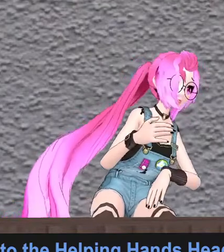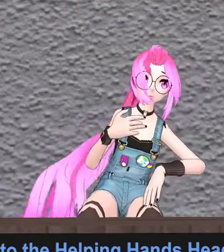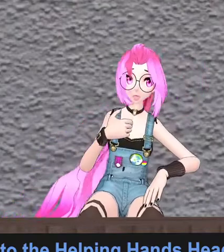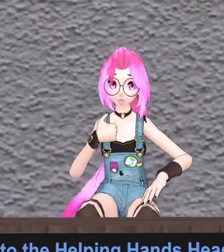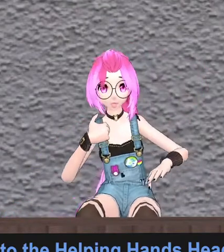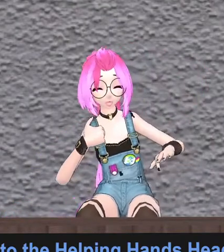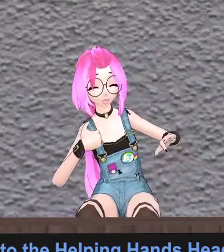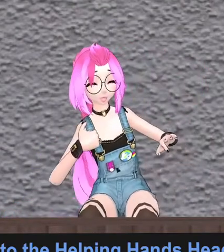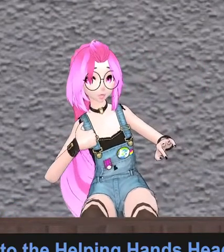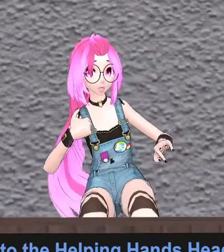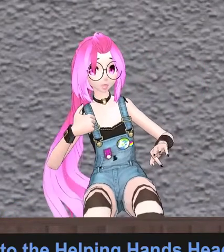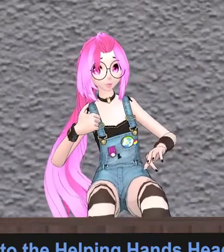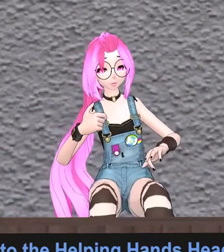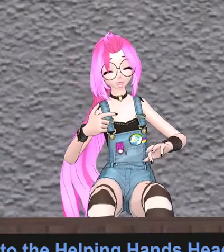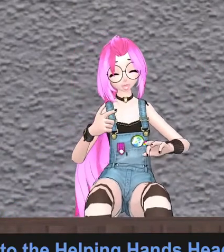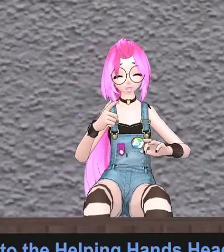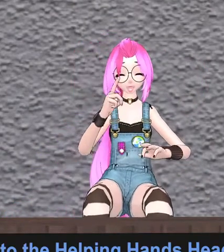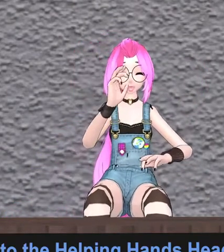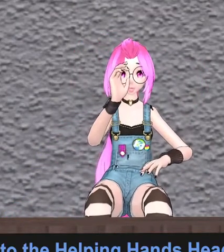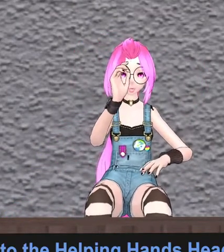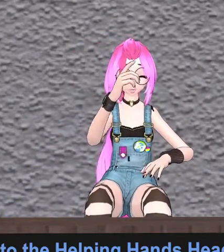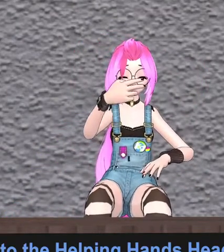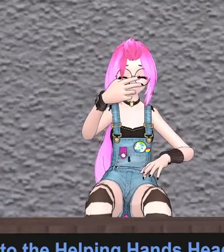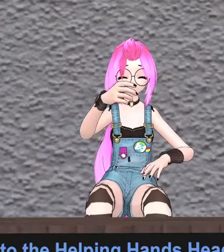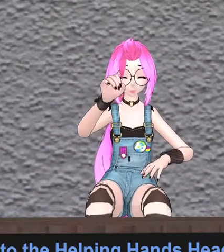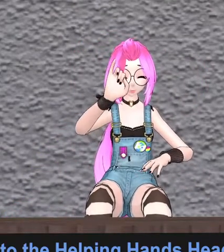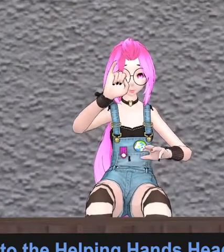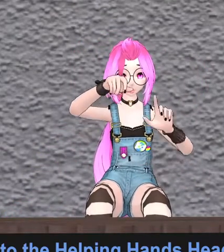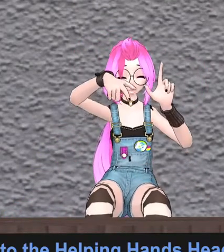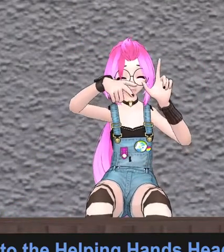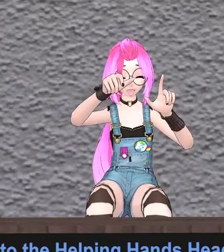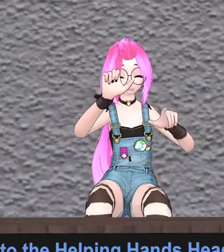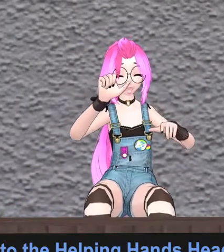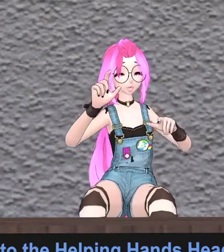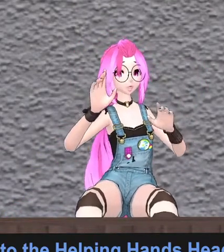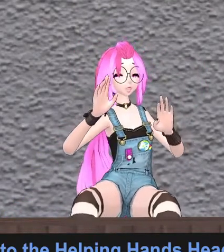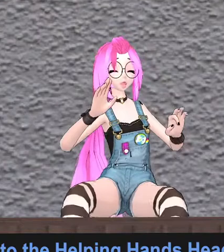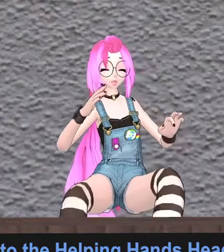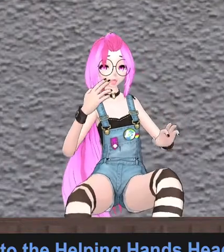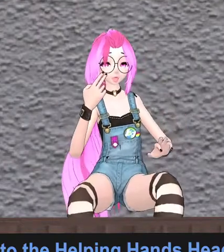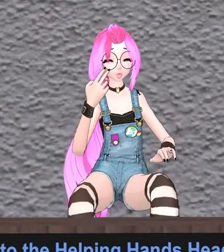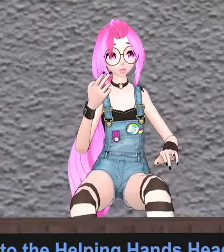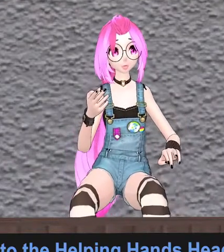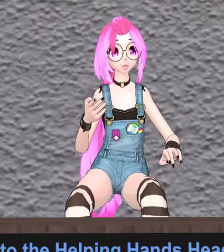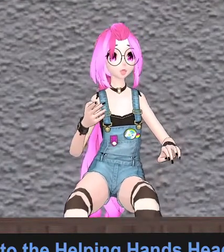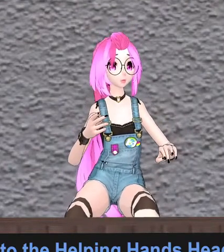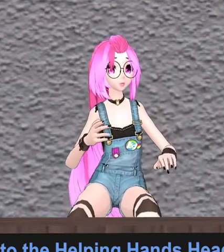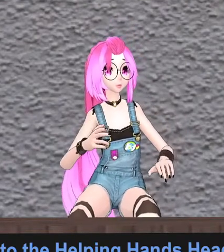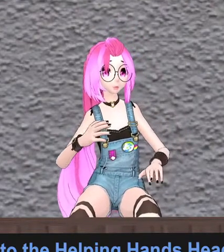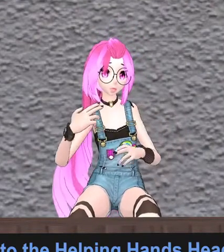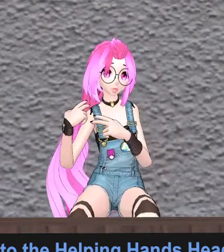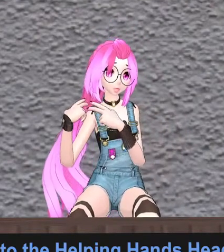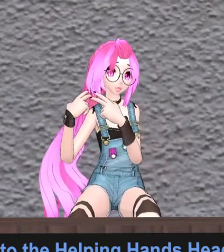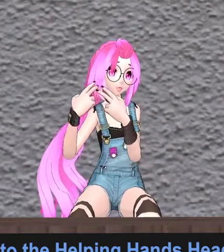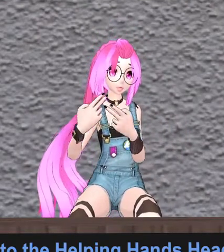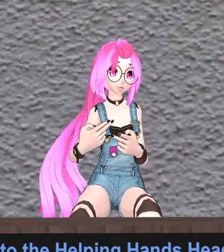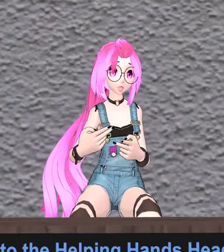Okay. So we learned Canada. Next is China. So China, if you've ever seen a